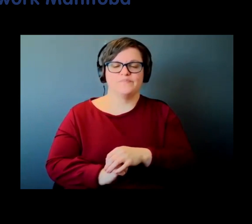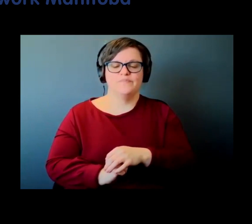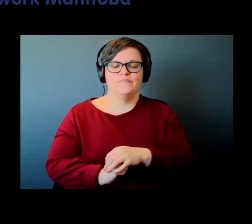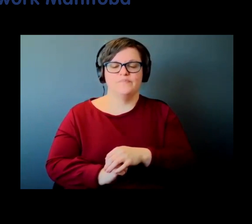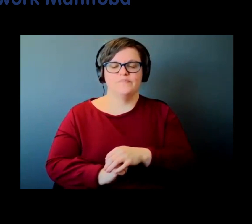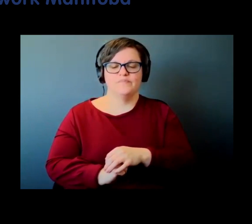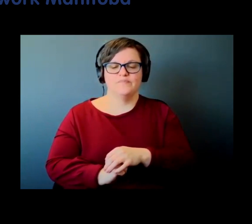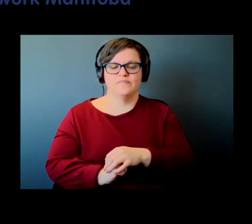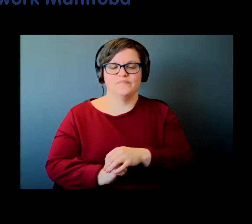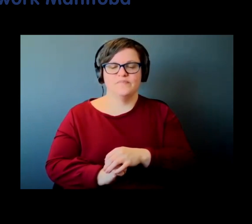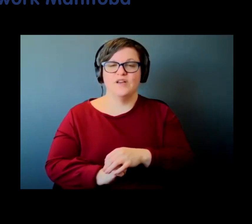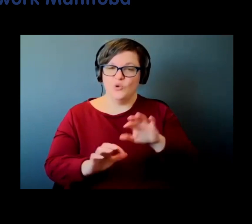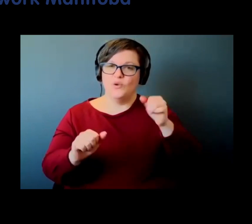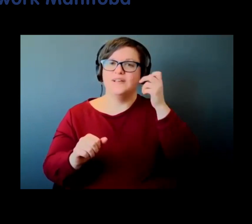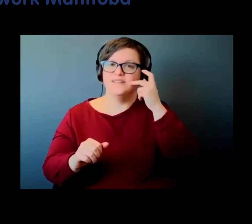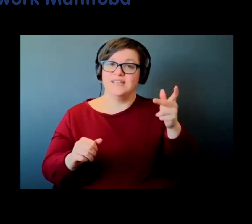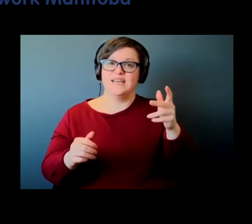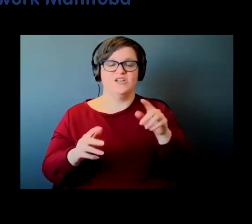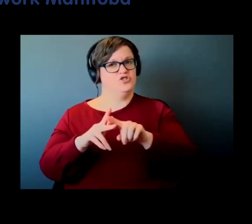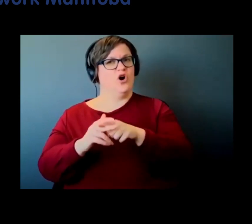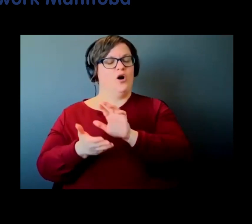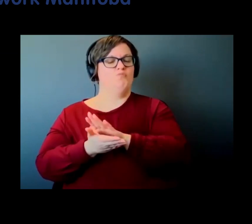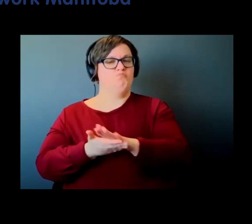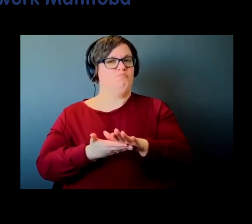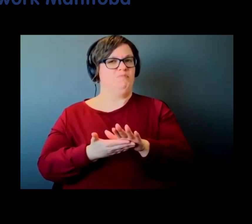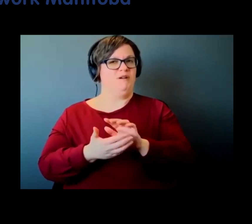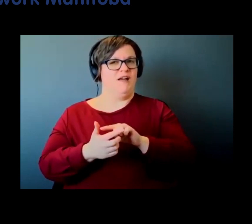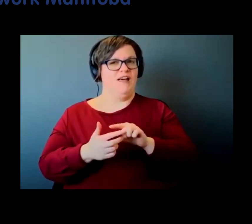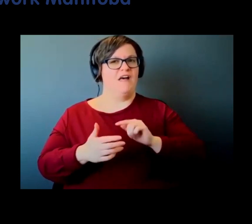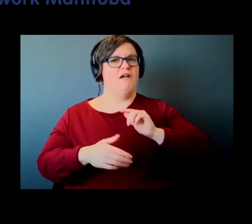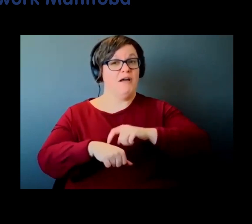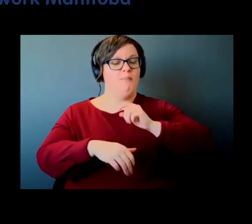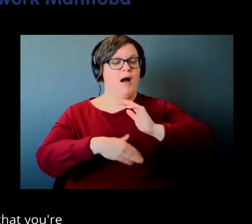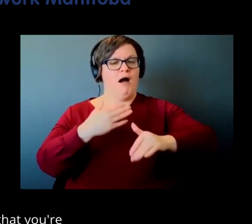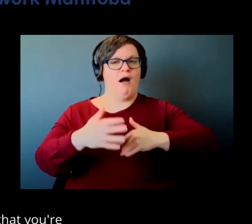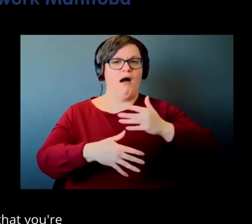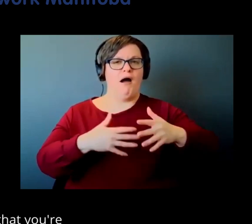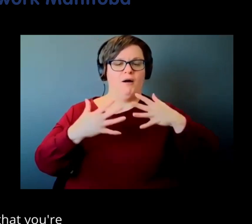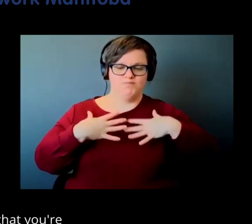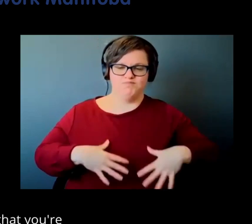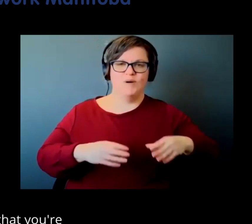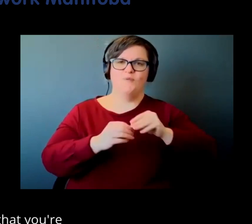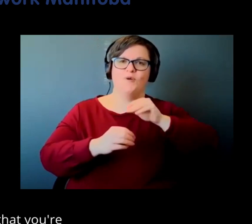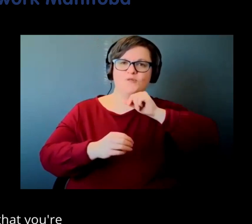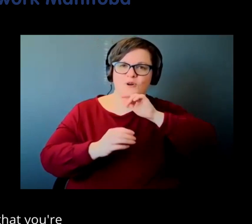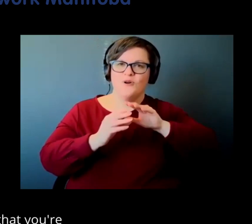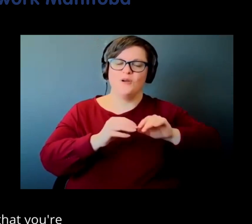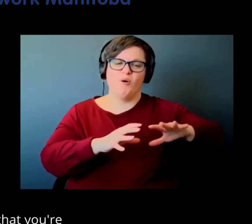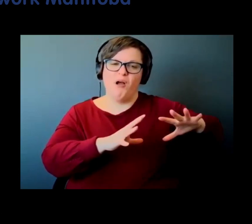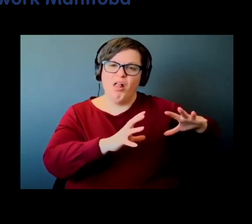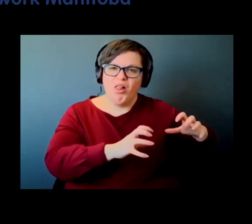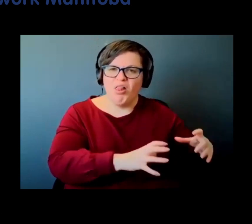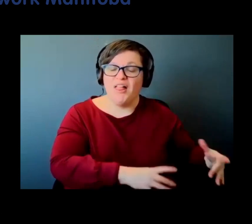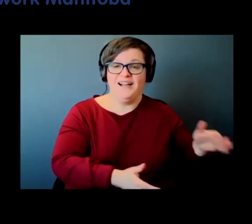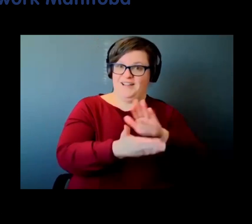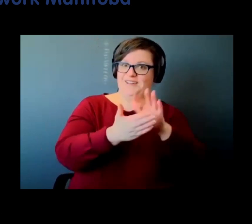getting more and more dirty and tired and withered is so interesting. It's nice to see that you're wearing it today for